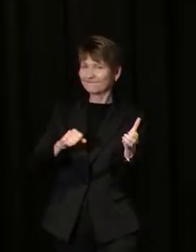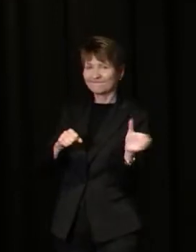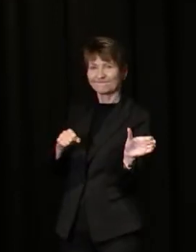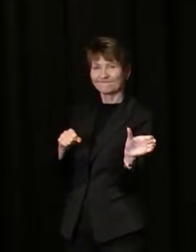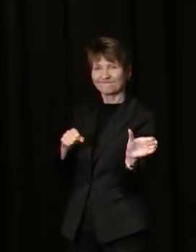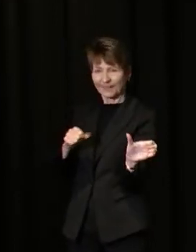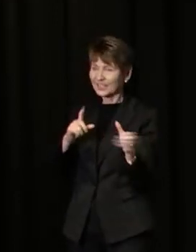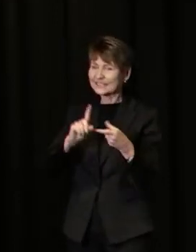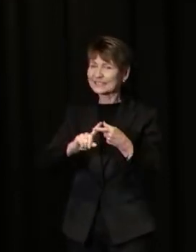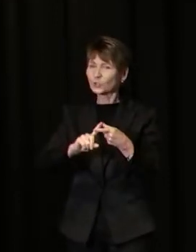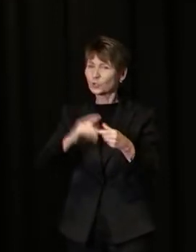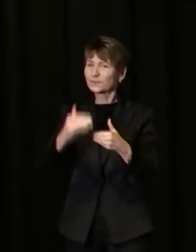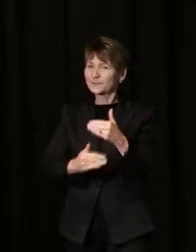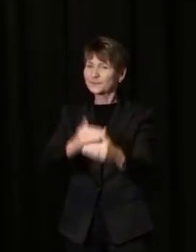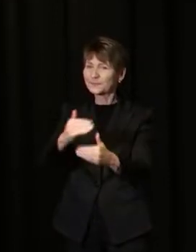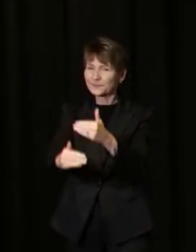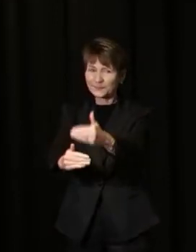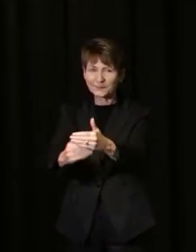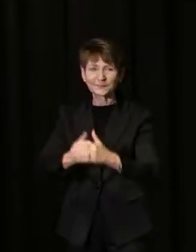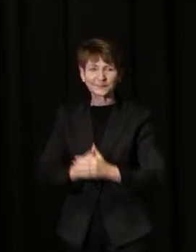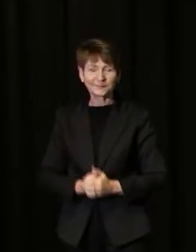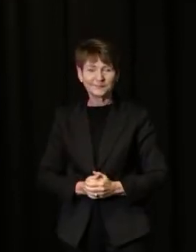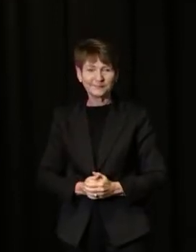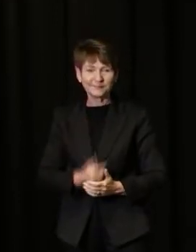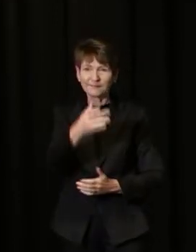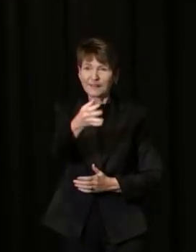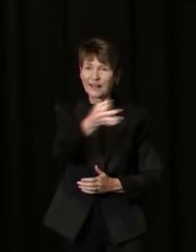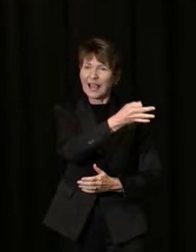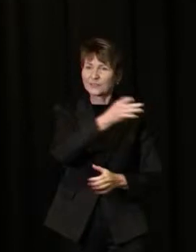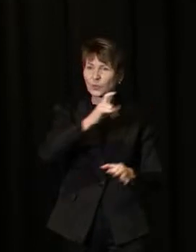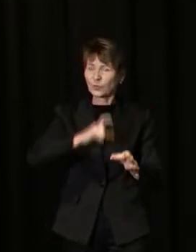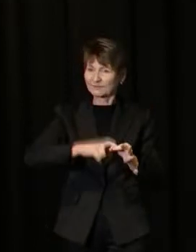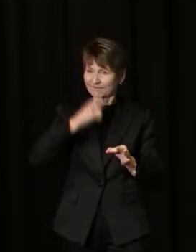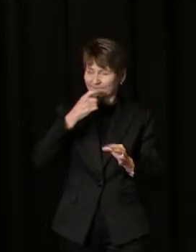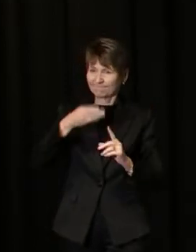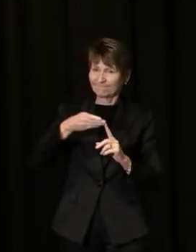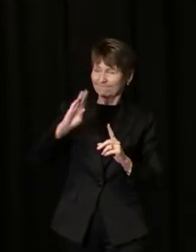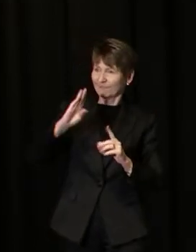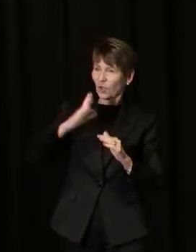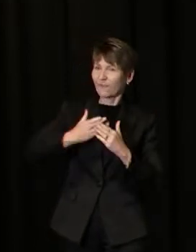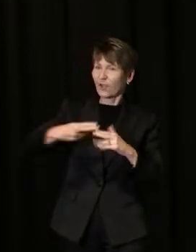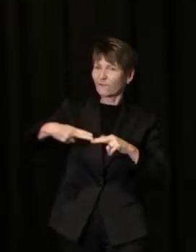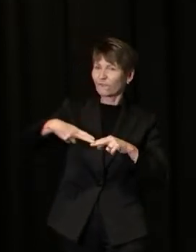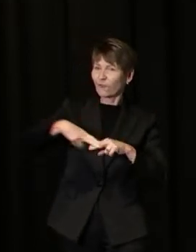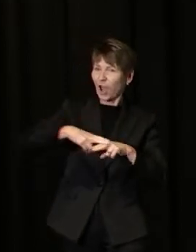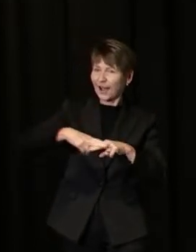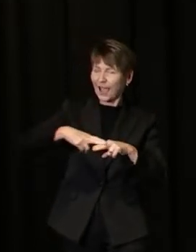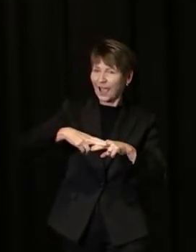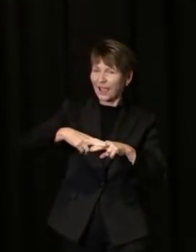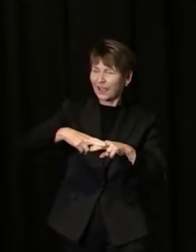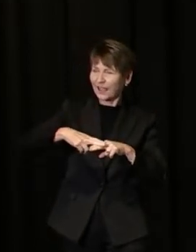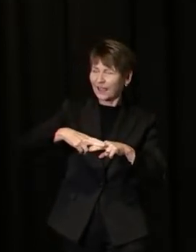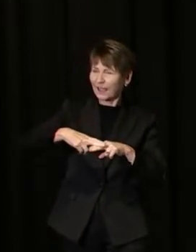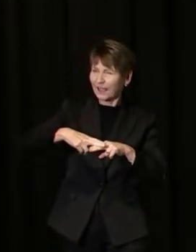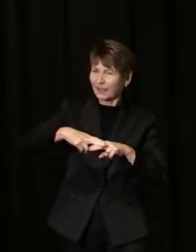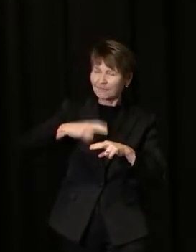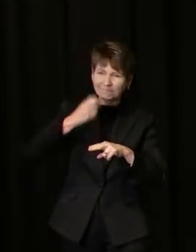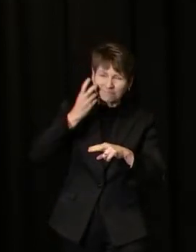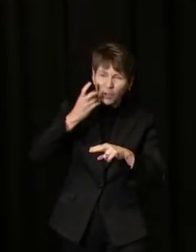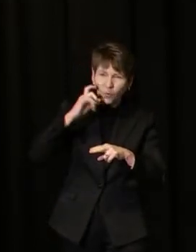we've got karaoke and nightclubs opening this Friday. Can we dance? I understand,